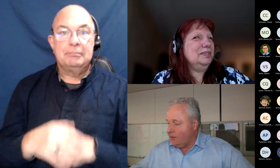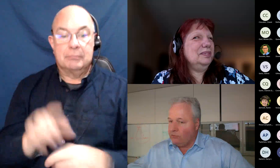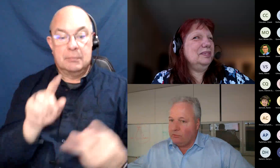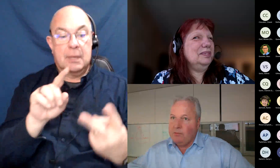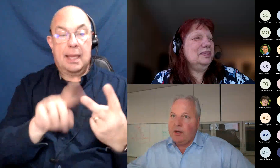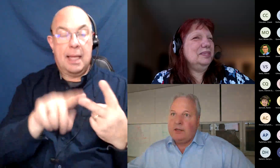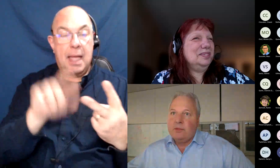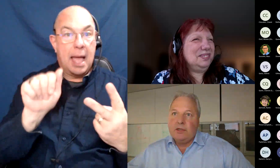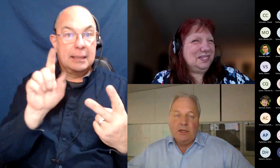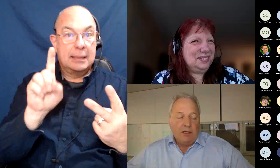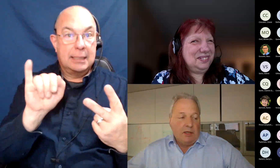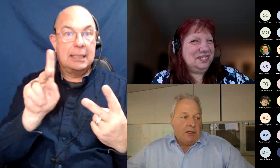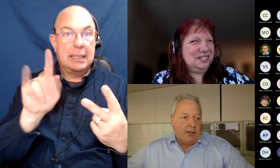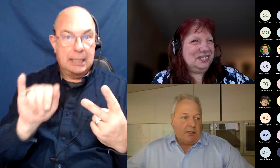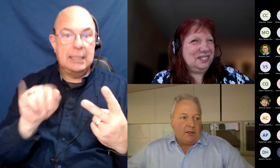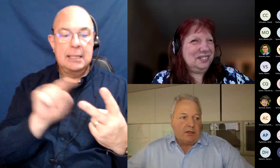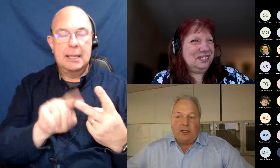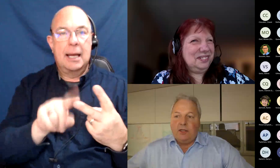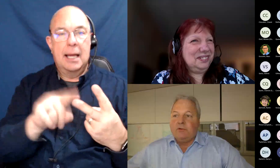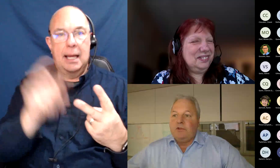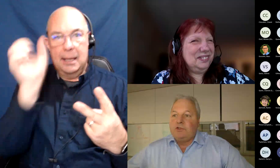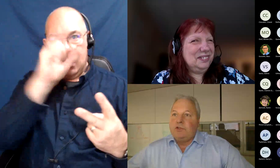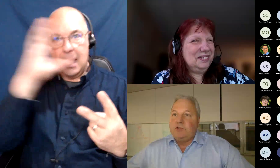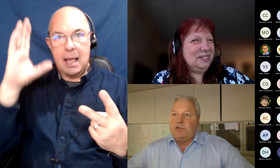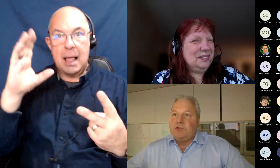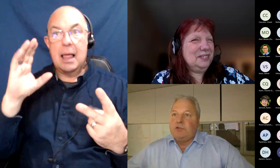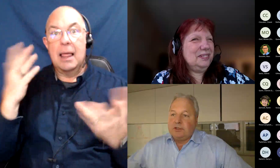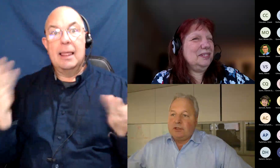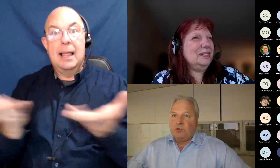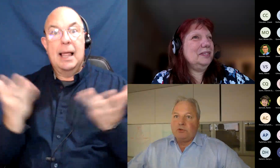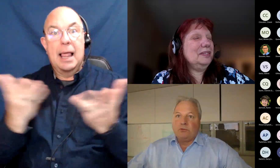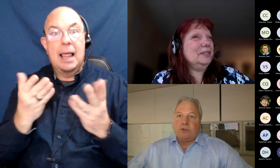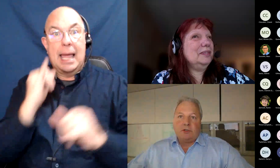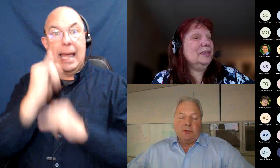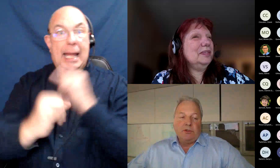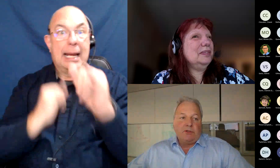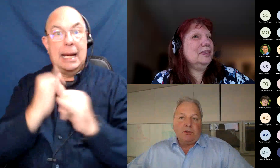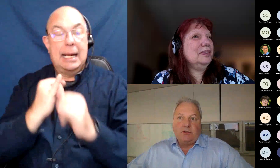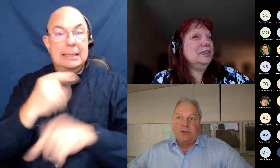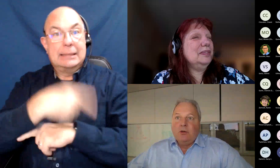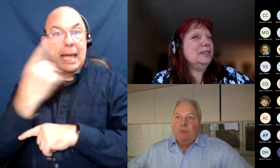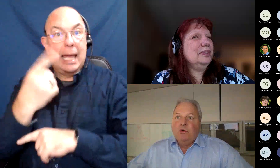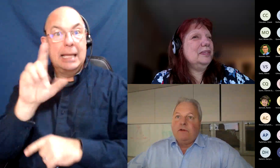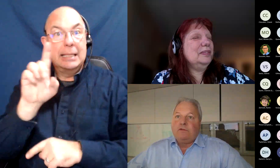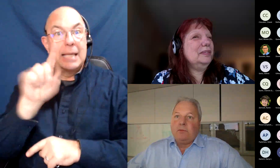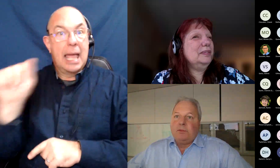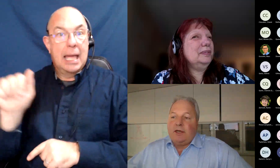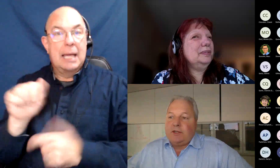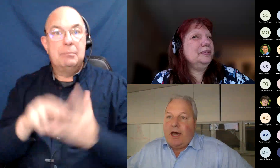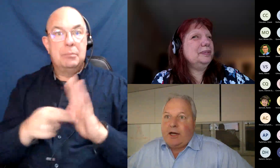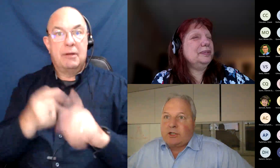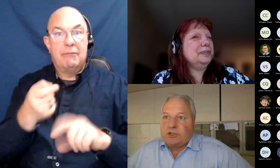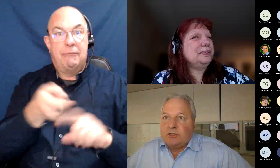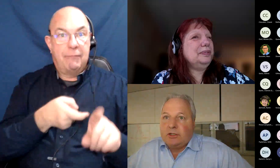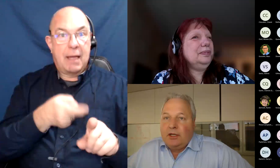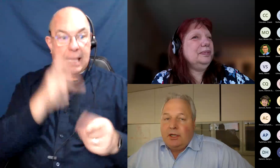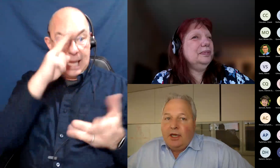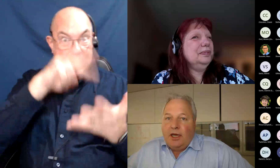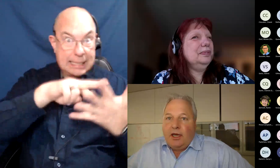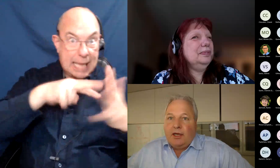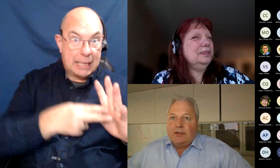Adiki reminded me that the theme of this year's International Day of Persons with Disabilities is moving from intent to